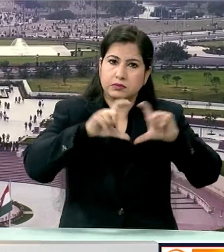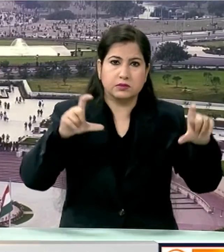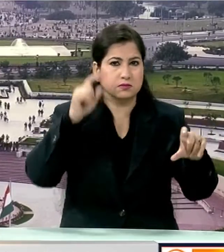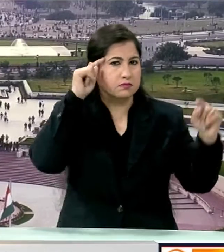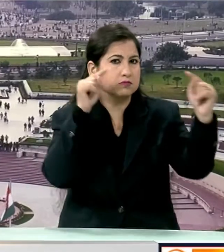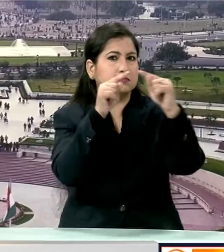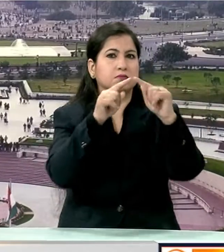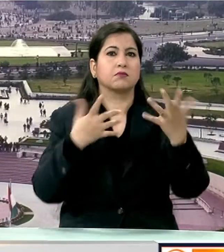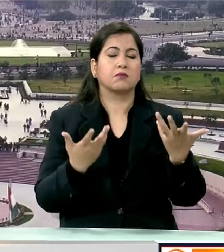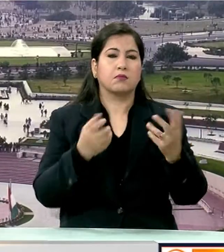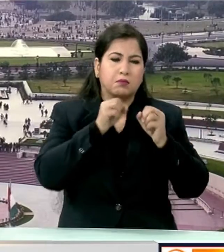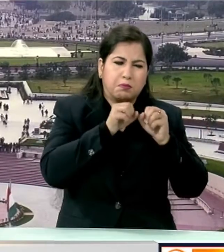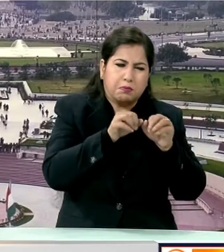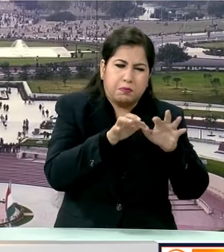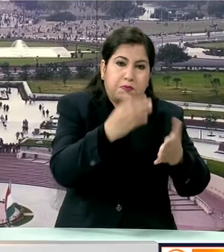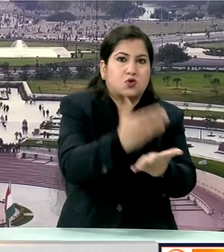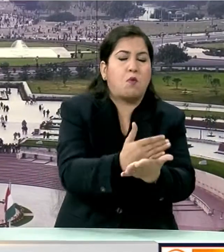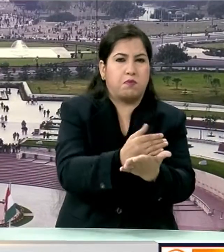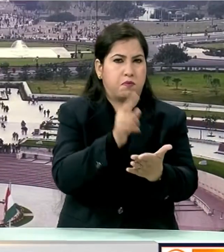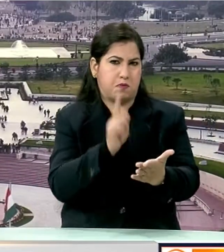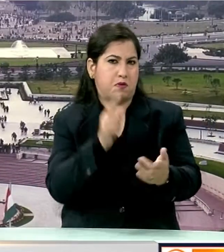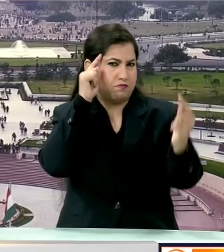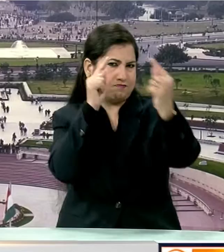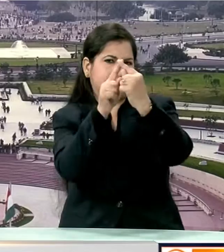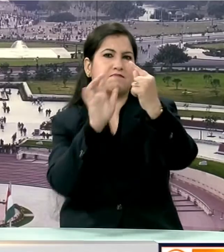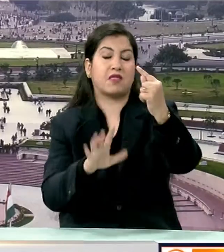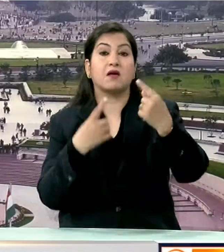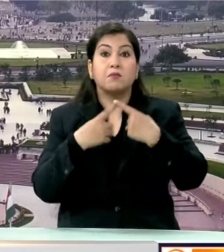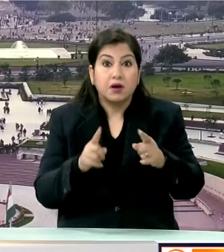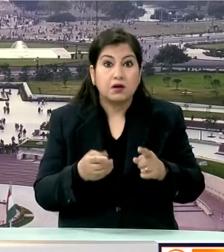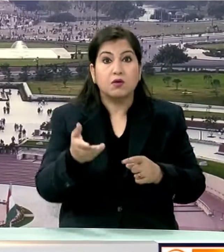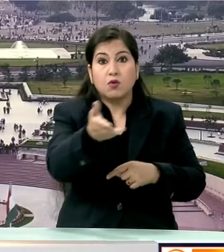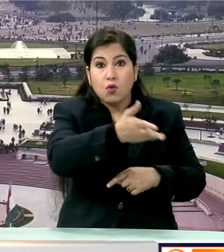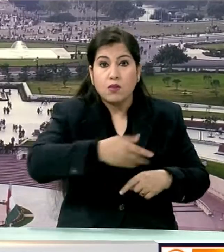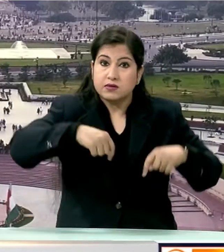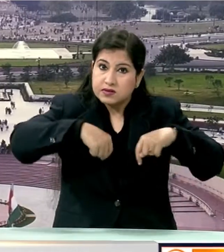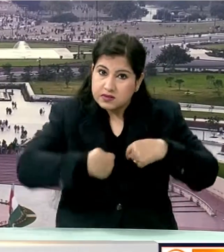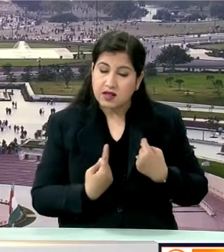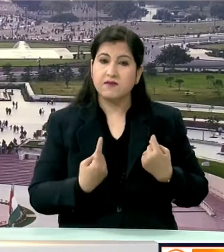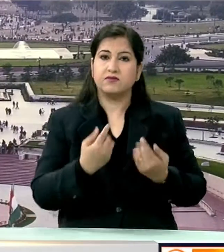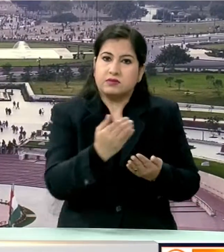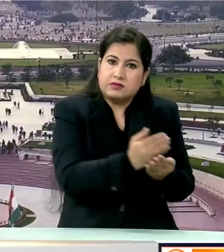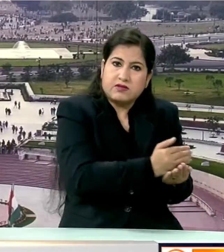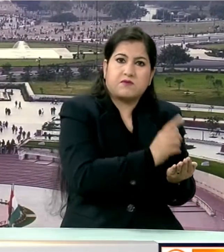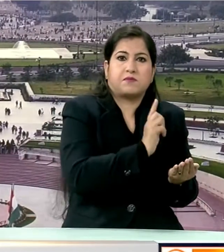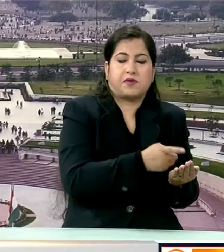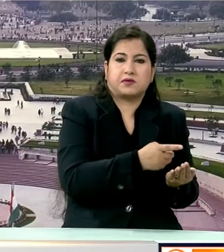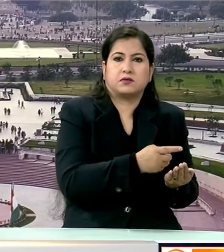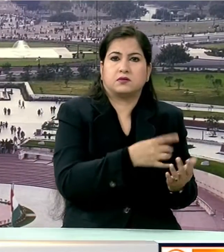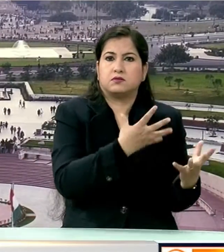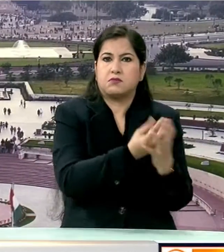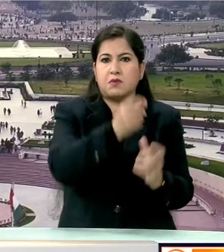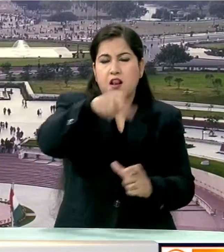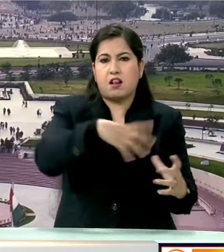goal to prevent the propagation of the virus, but he added that people who do not need to self-isolate should continue life as